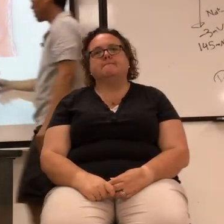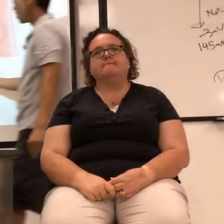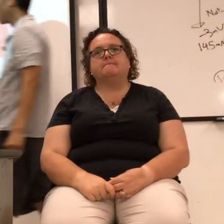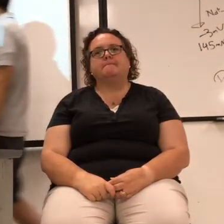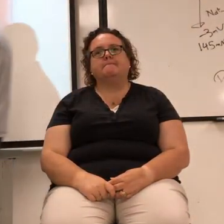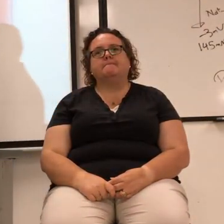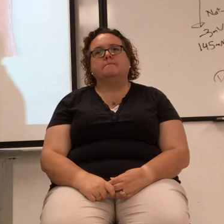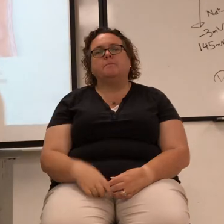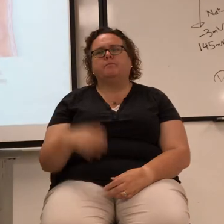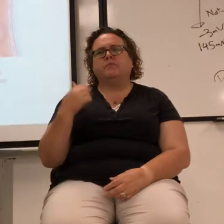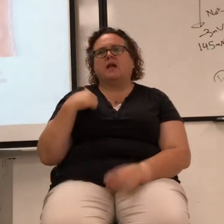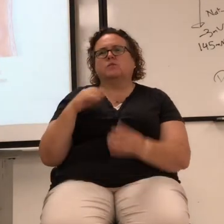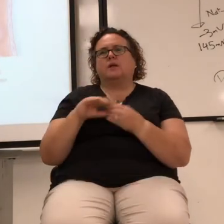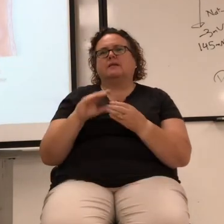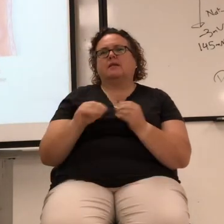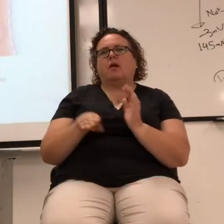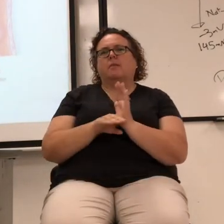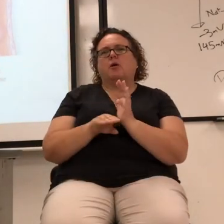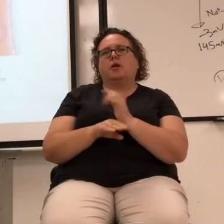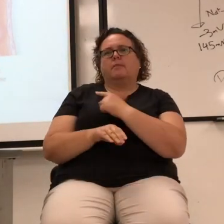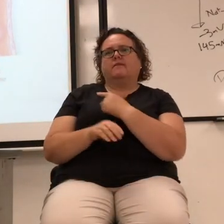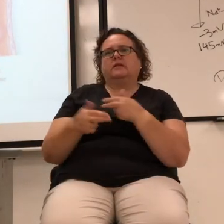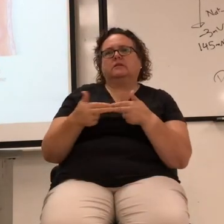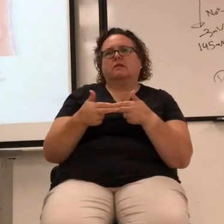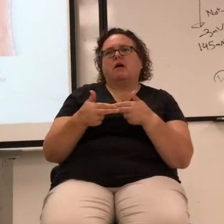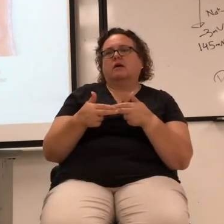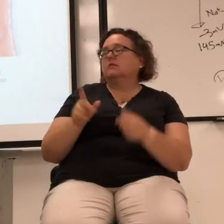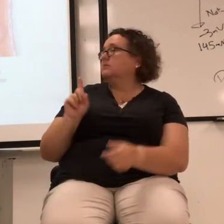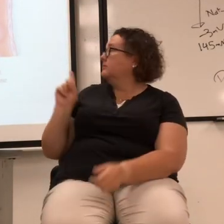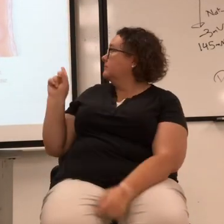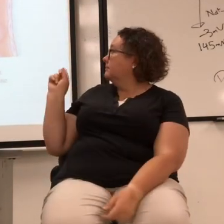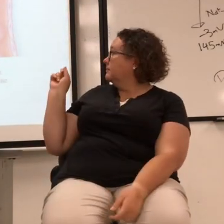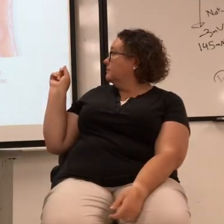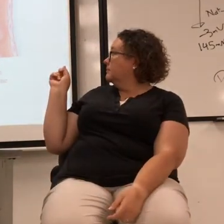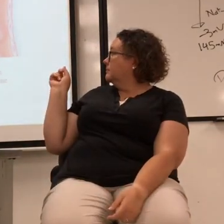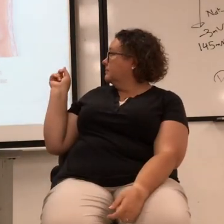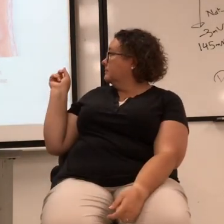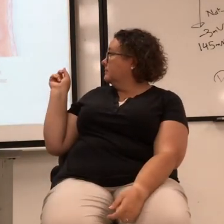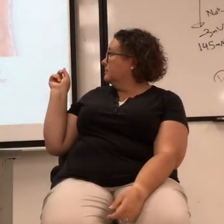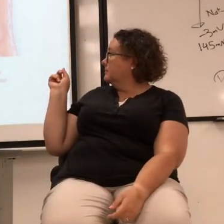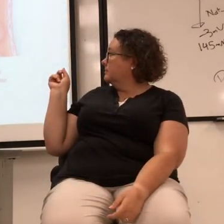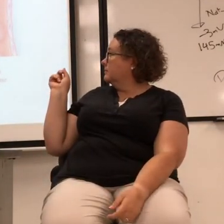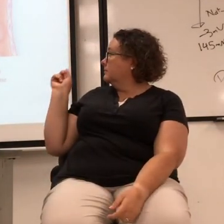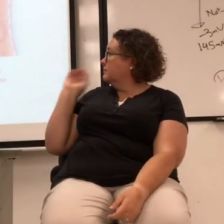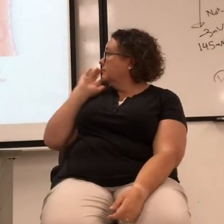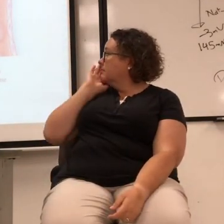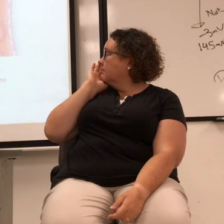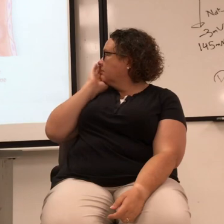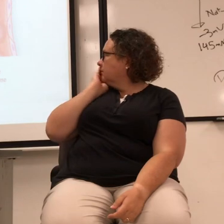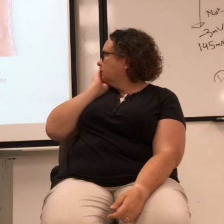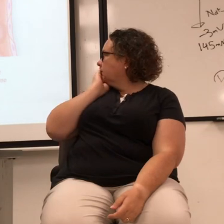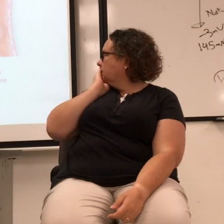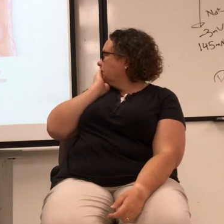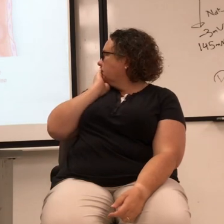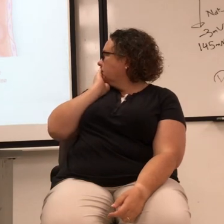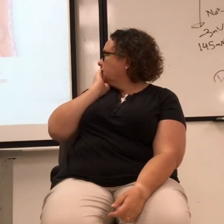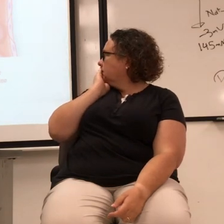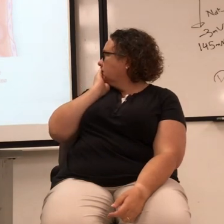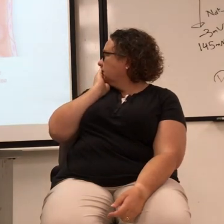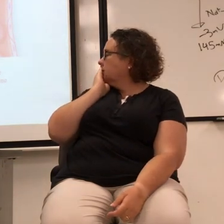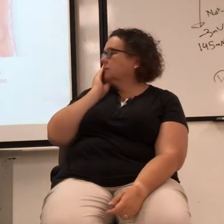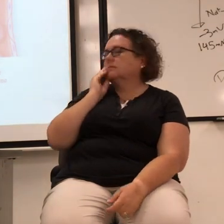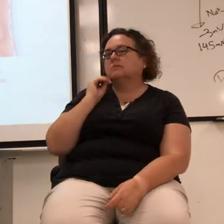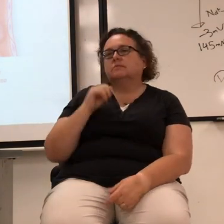That's what I say here at the bottom of the slide. Entry of sodium into the cell through the luminal membrane is downhill. Exit